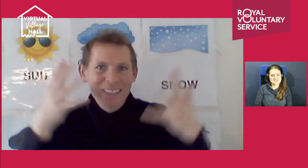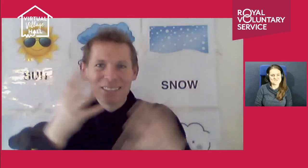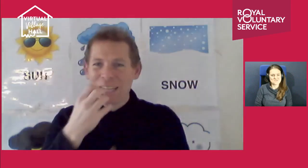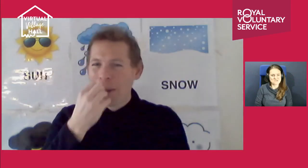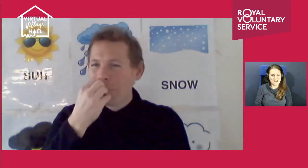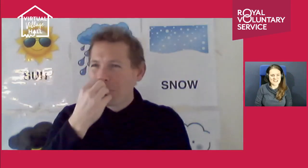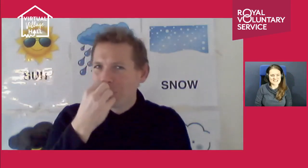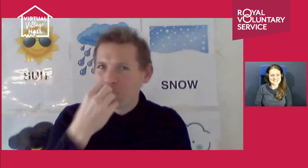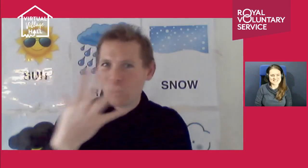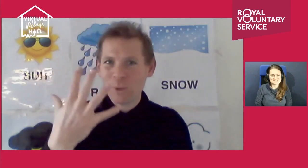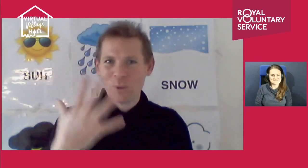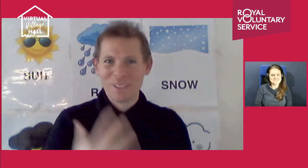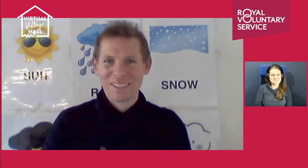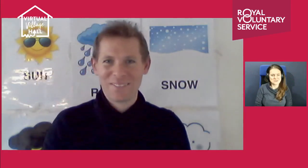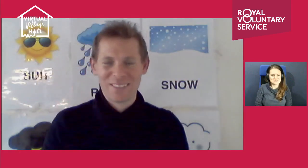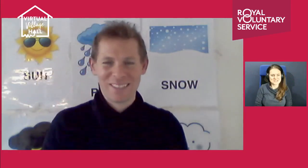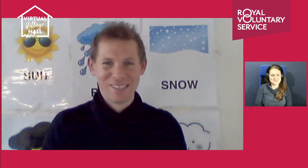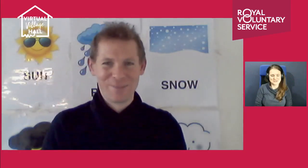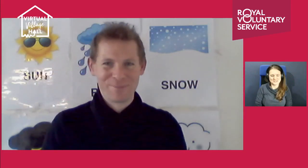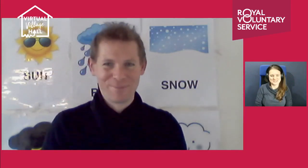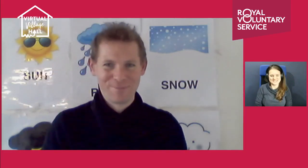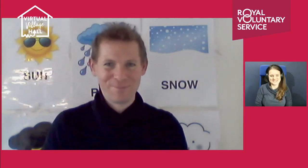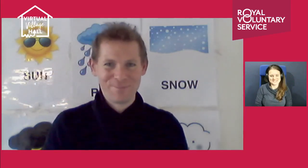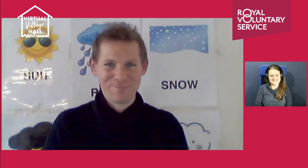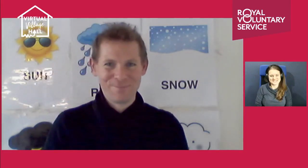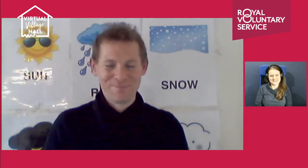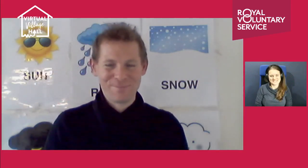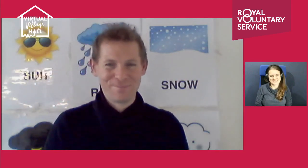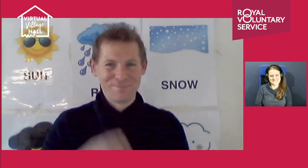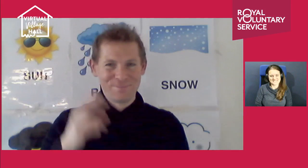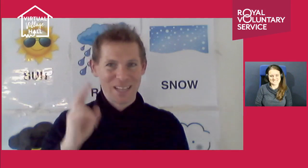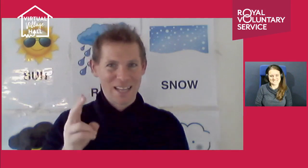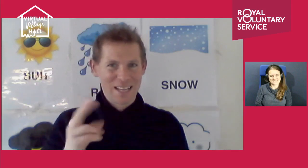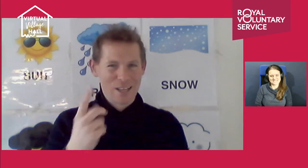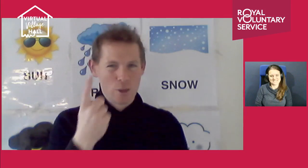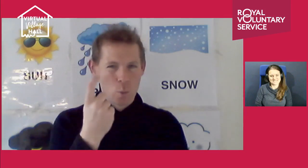sunny, bright, beautiful.